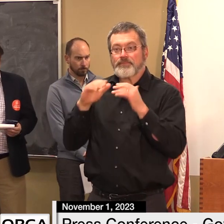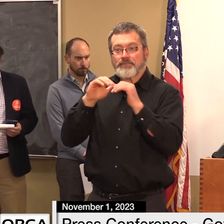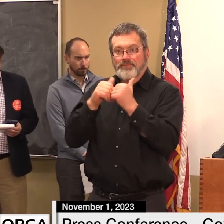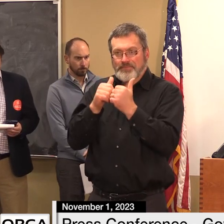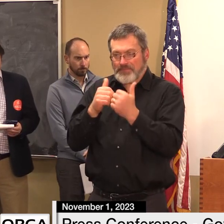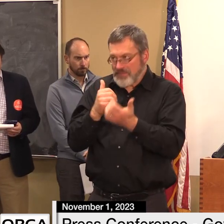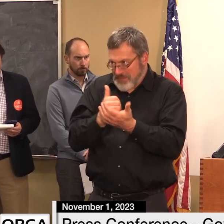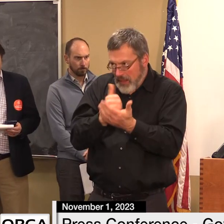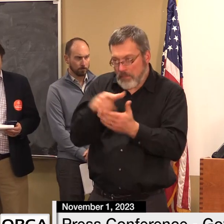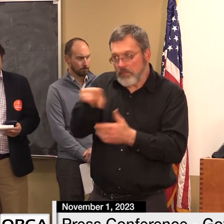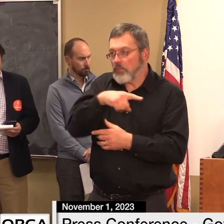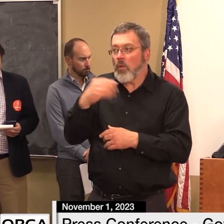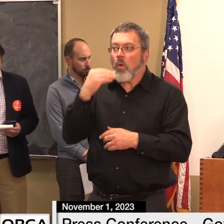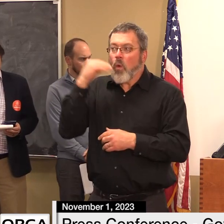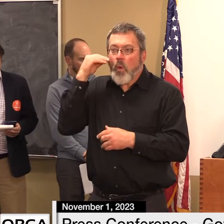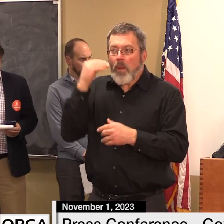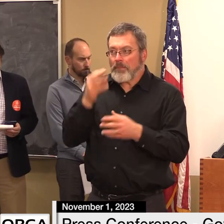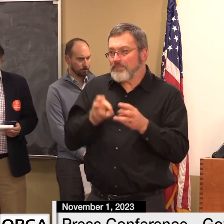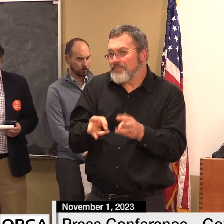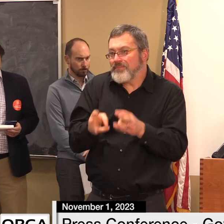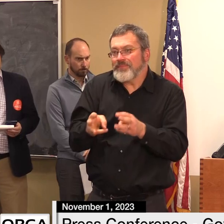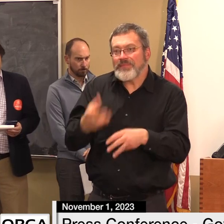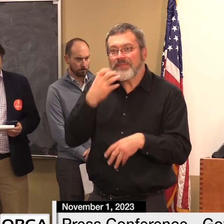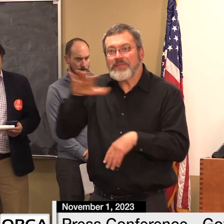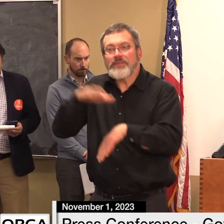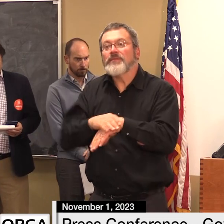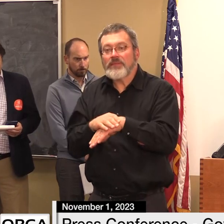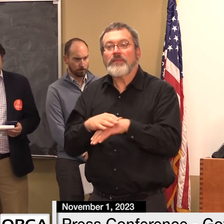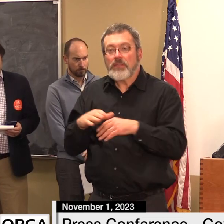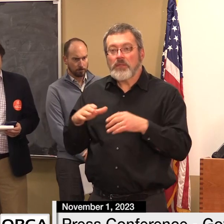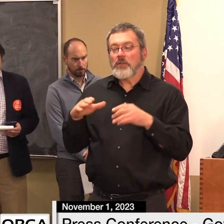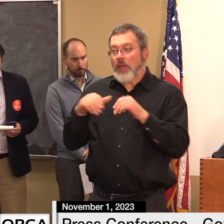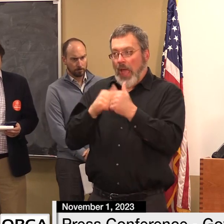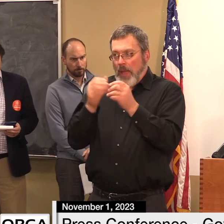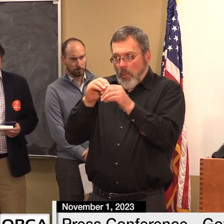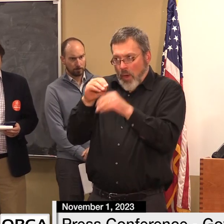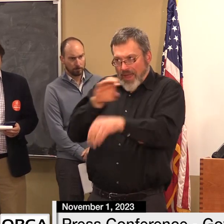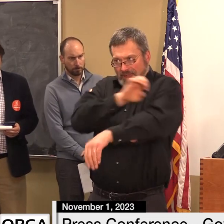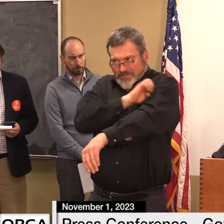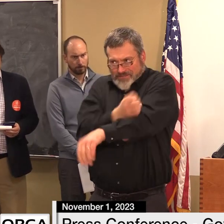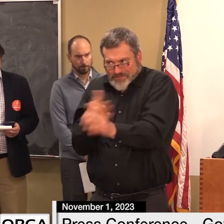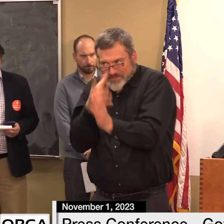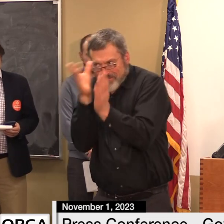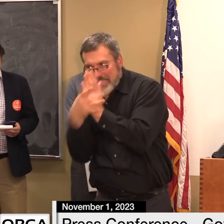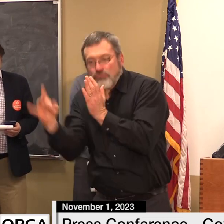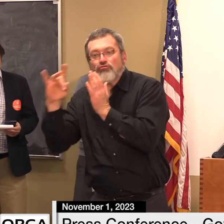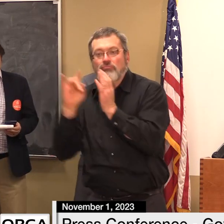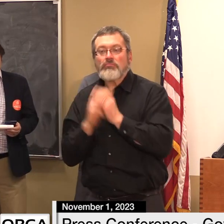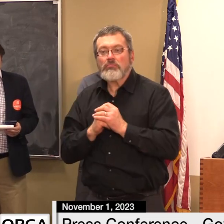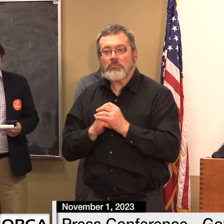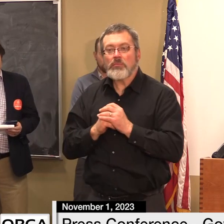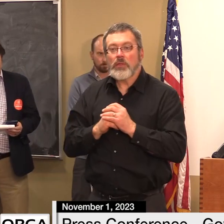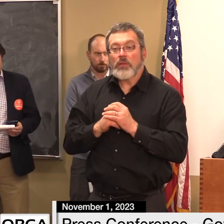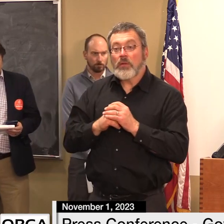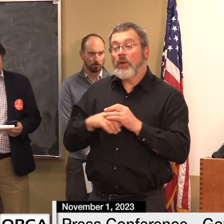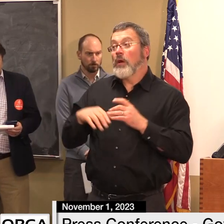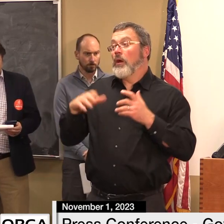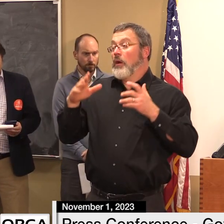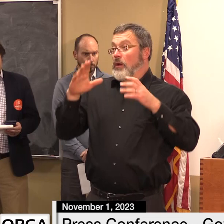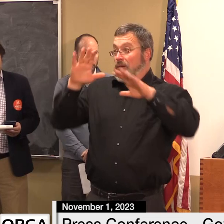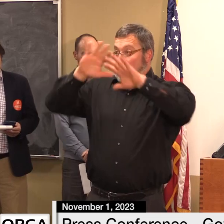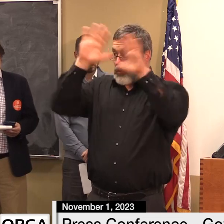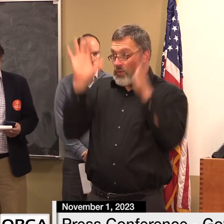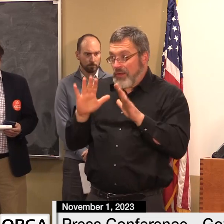and making sure their homes are more energy efficient. Weatherization is an important tool in our toolbox because